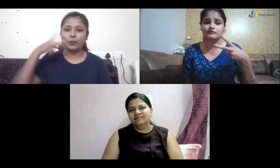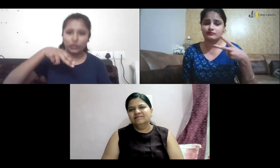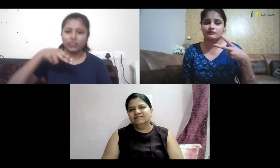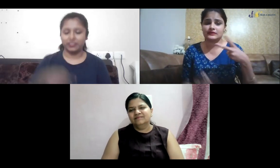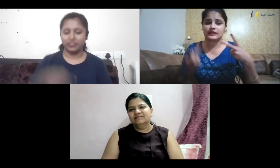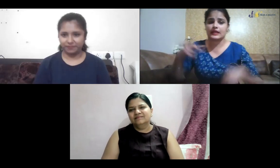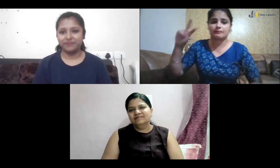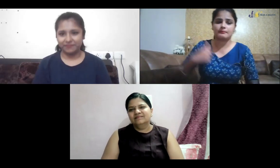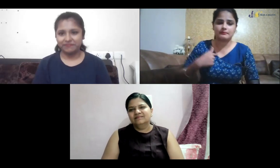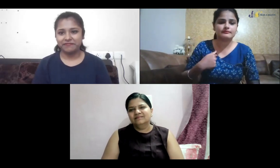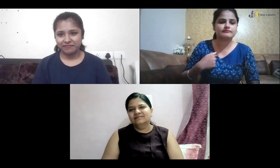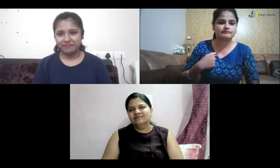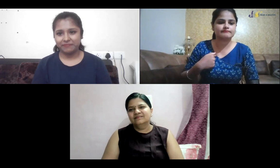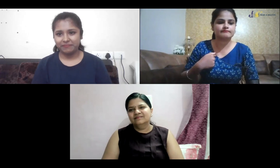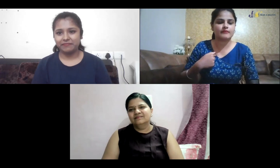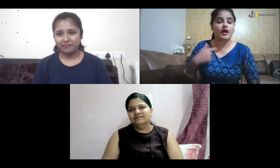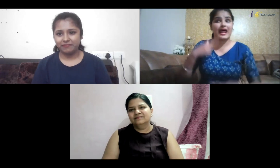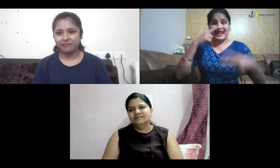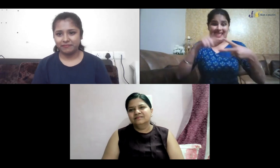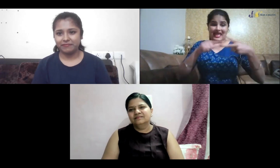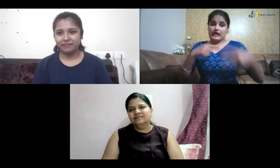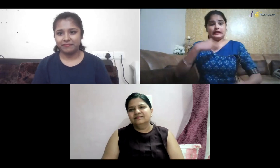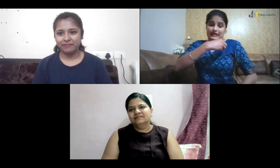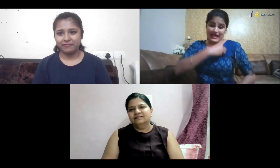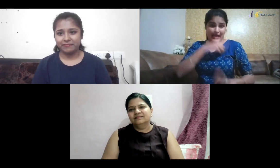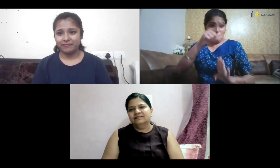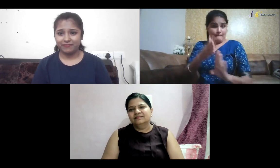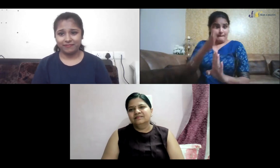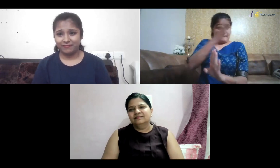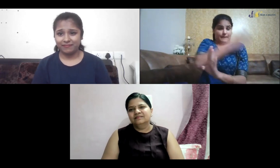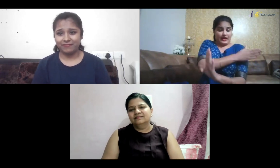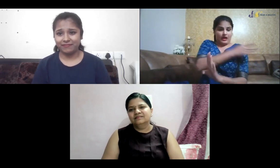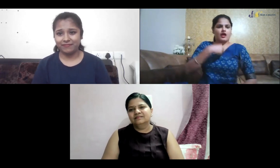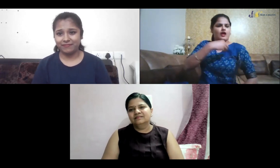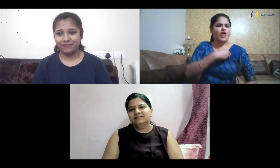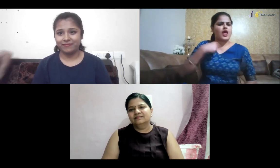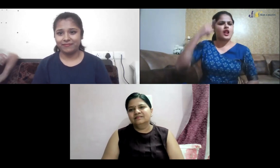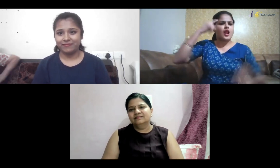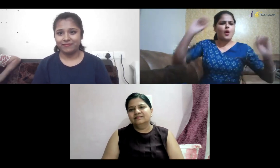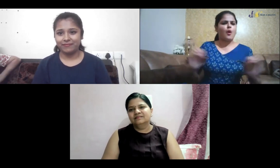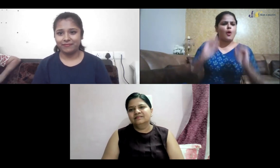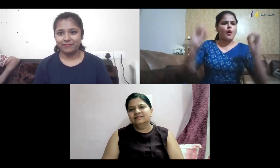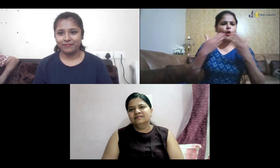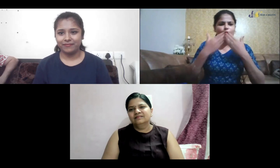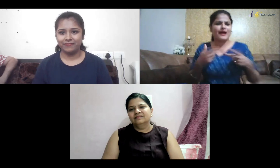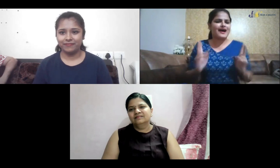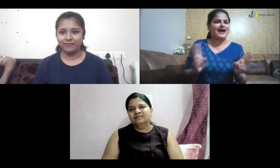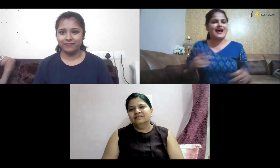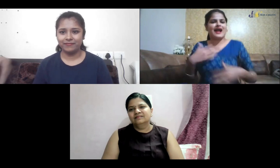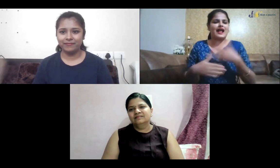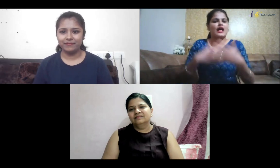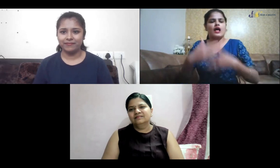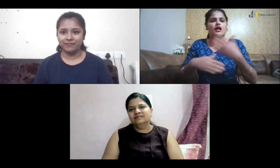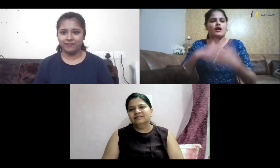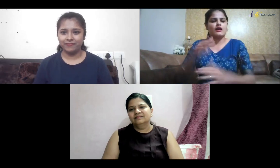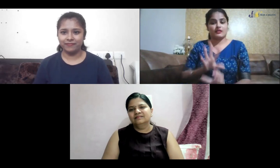deaf, plus I'm a woman too. So it means we being discriminated double. So before that, I wasn't